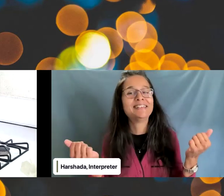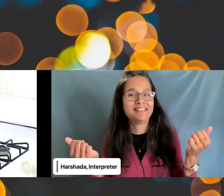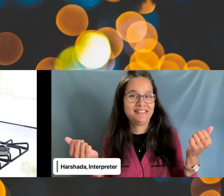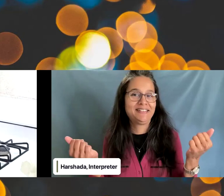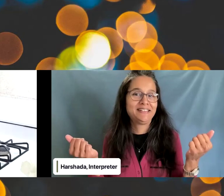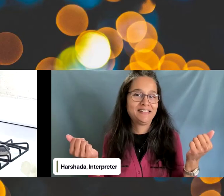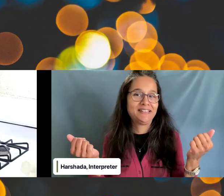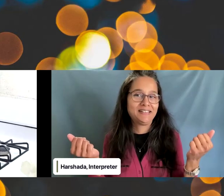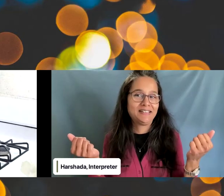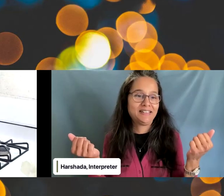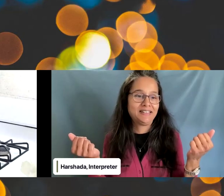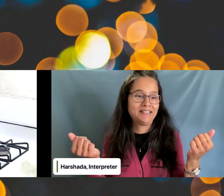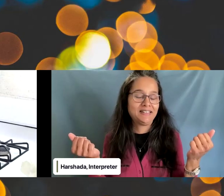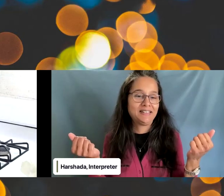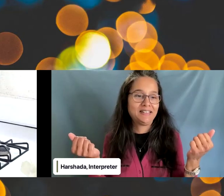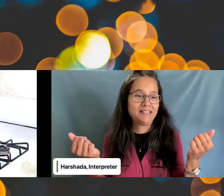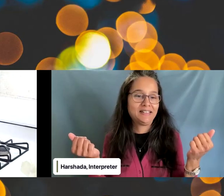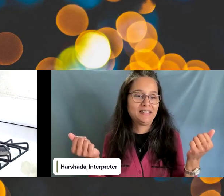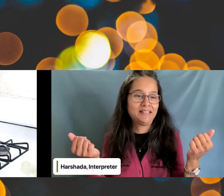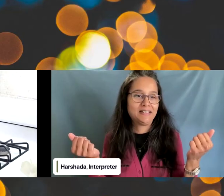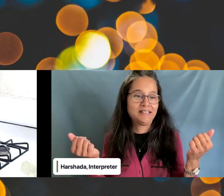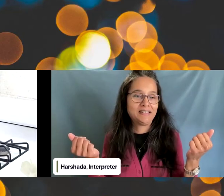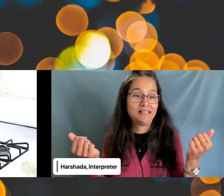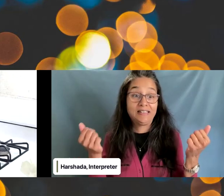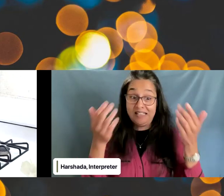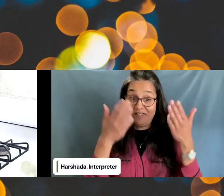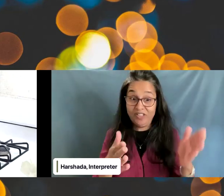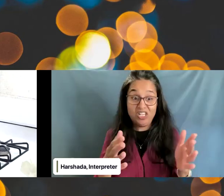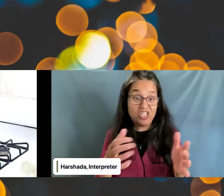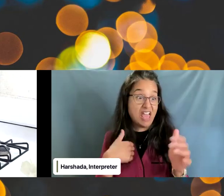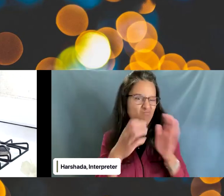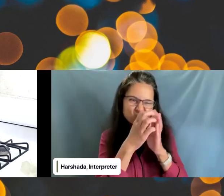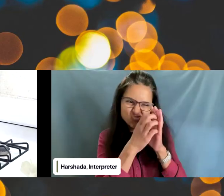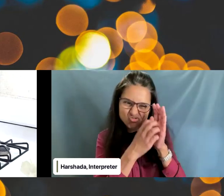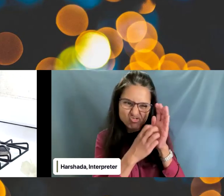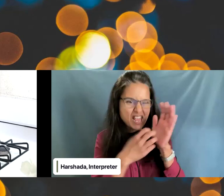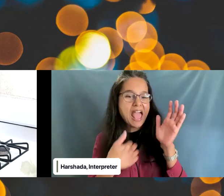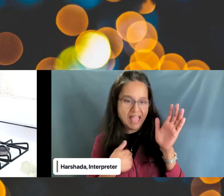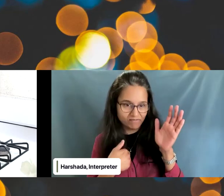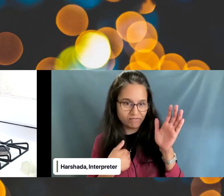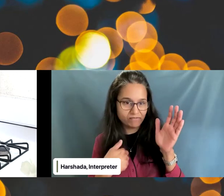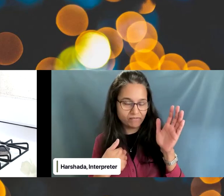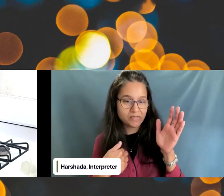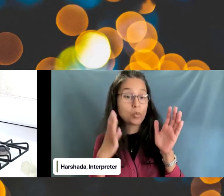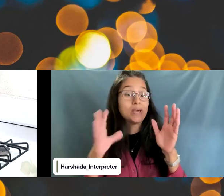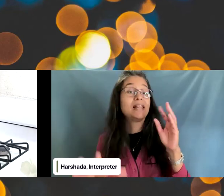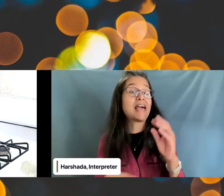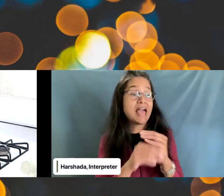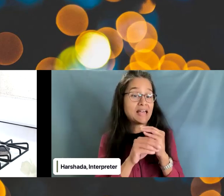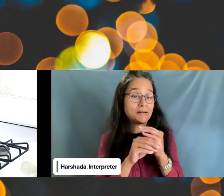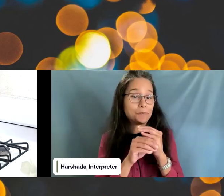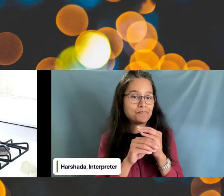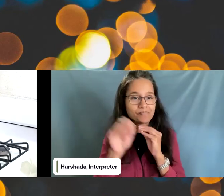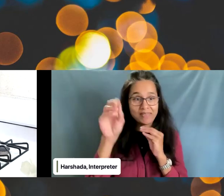Okay, now we're gonna add, once it's got its texture, okay, we're gonna add half